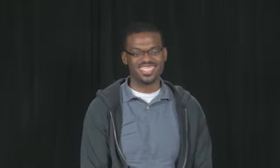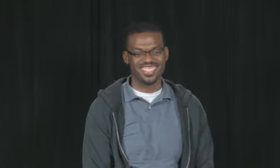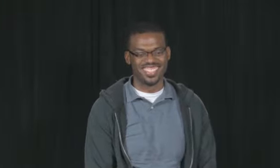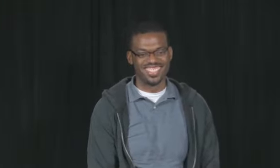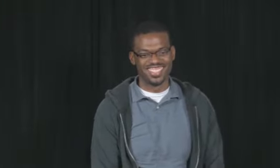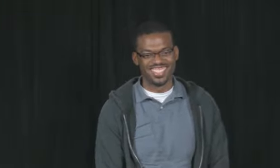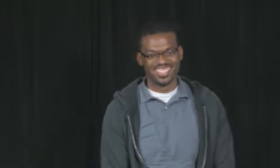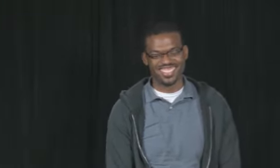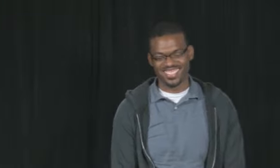Totally human, but